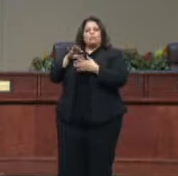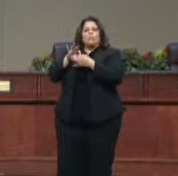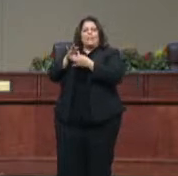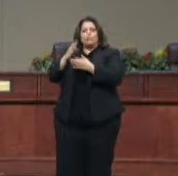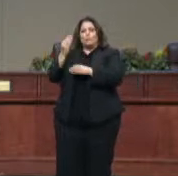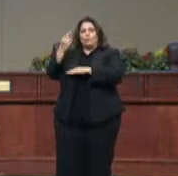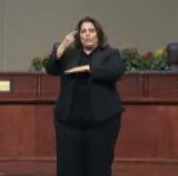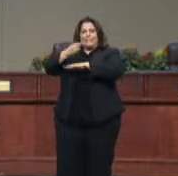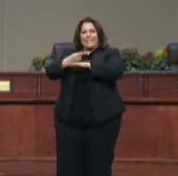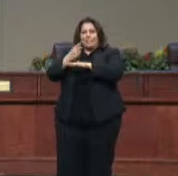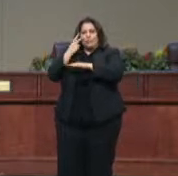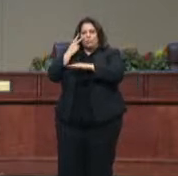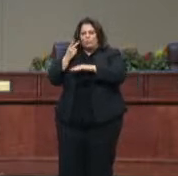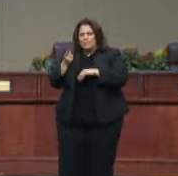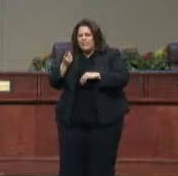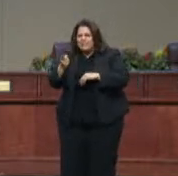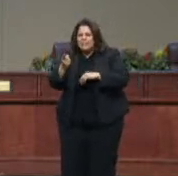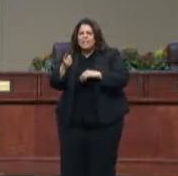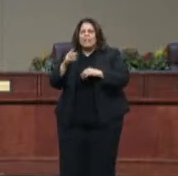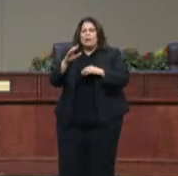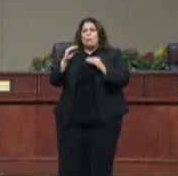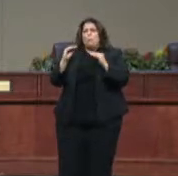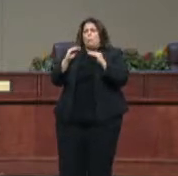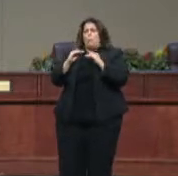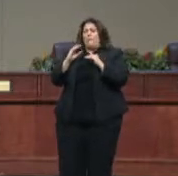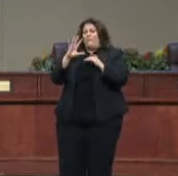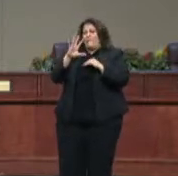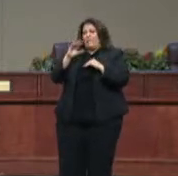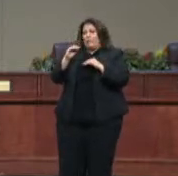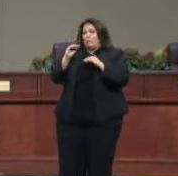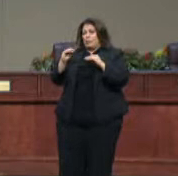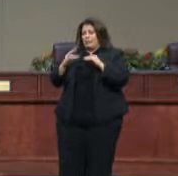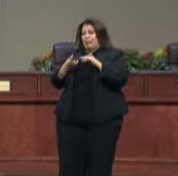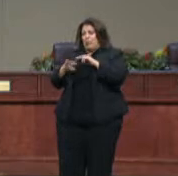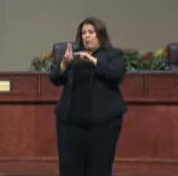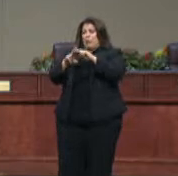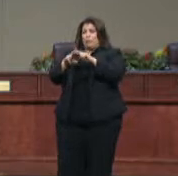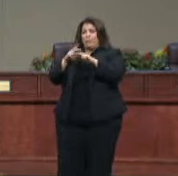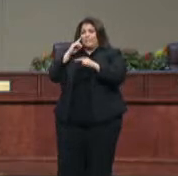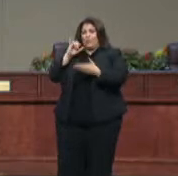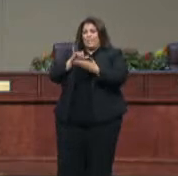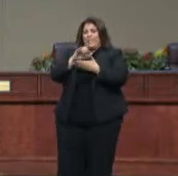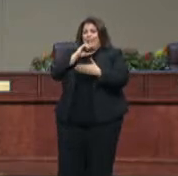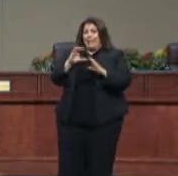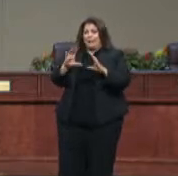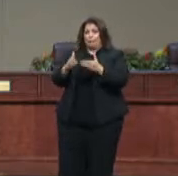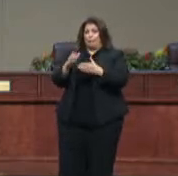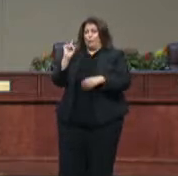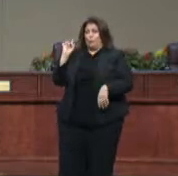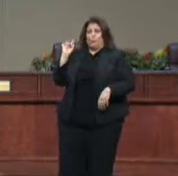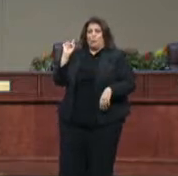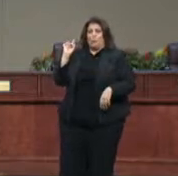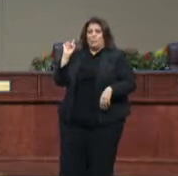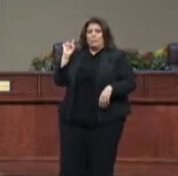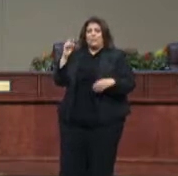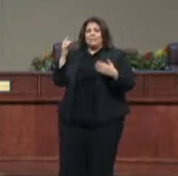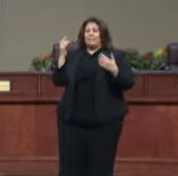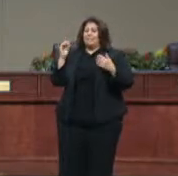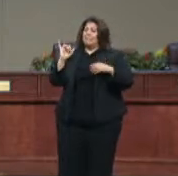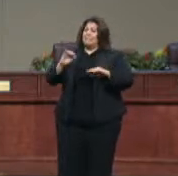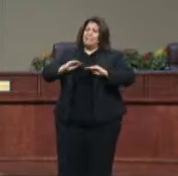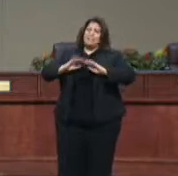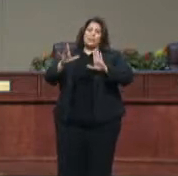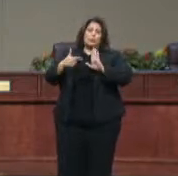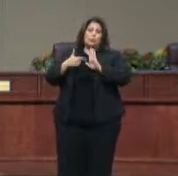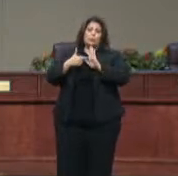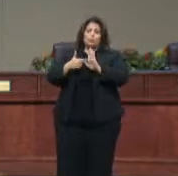than 50% of all cases in this age group, in that age group. So it's a clear indication the